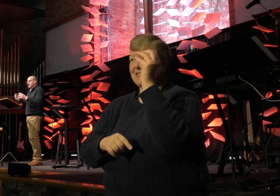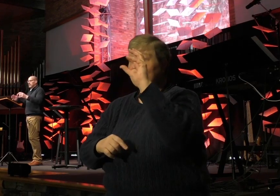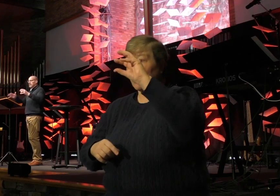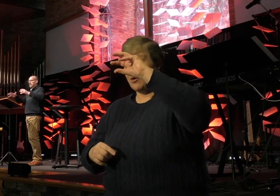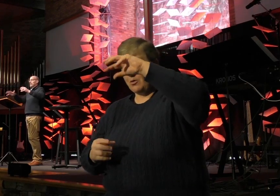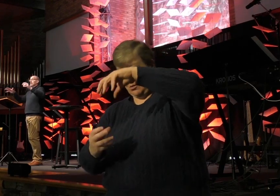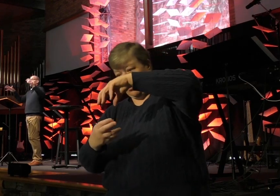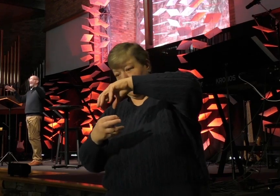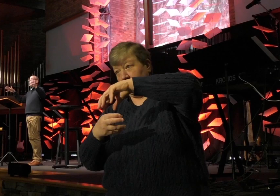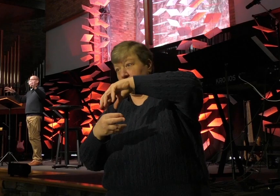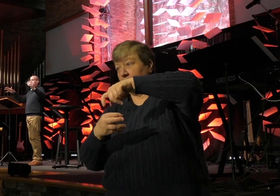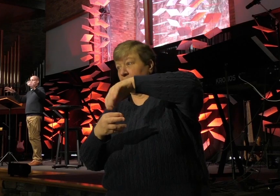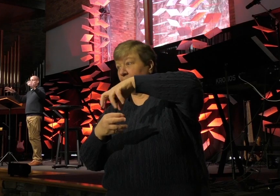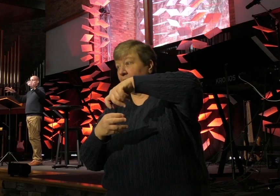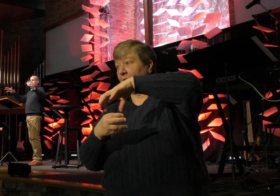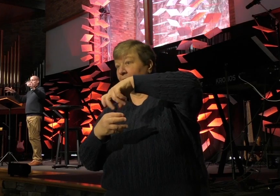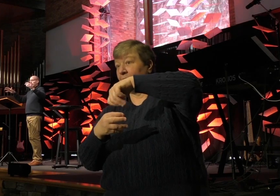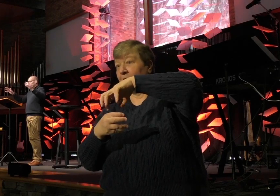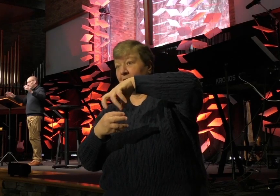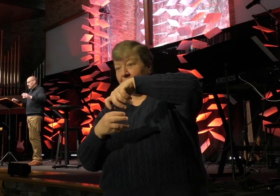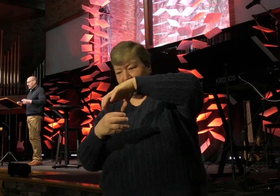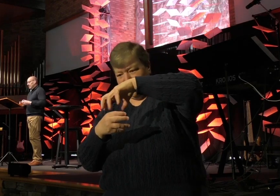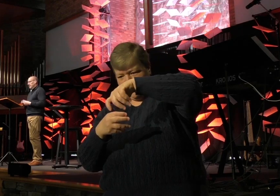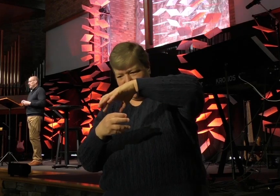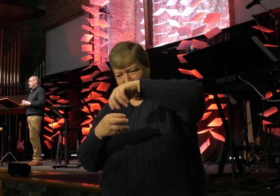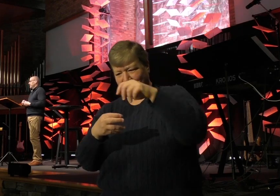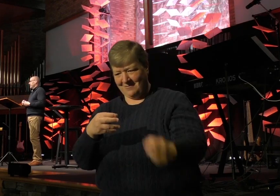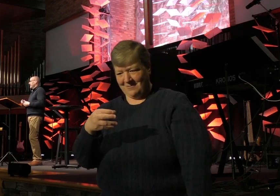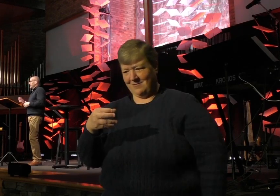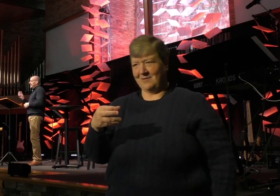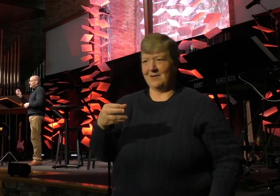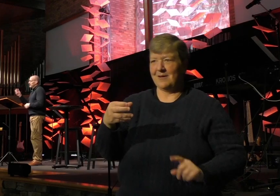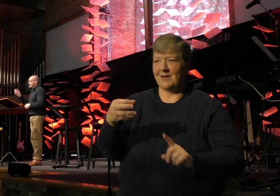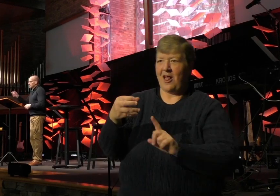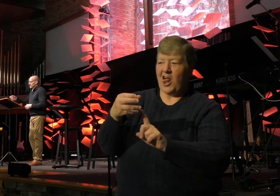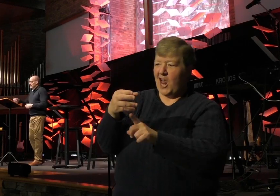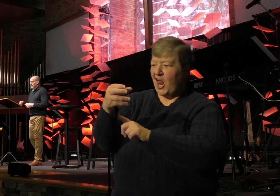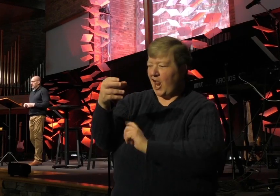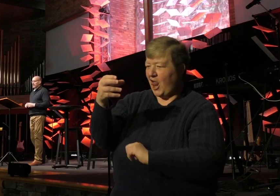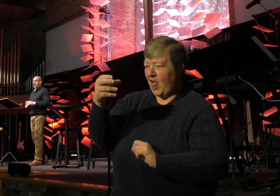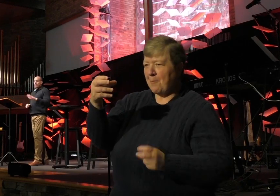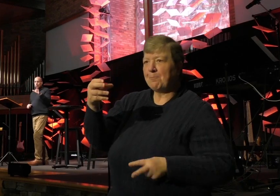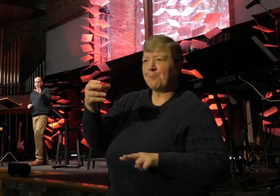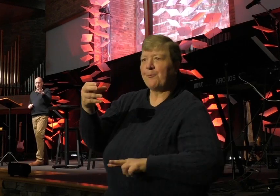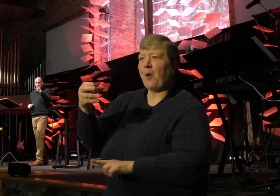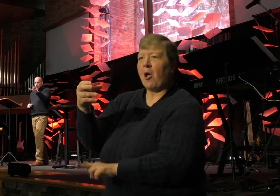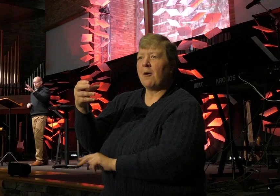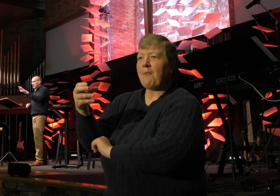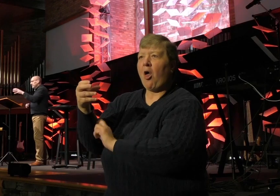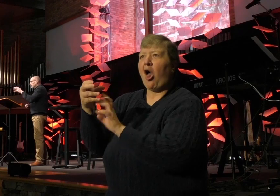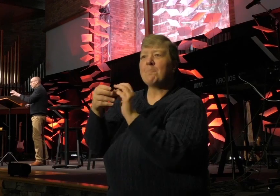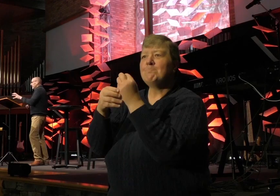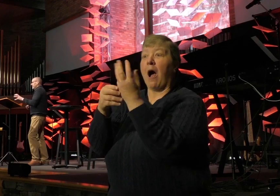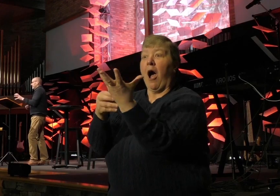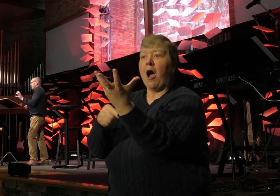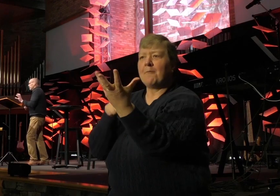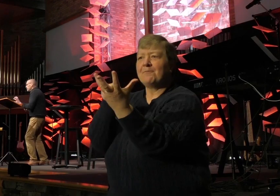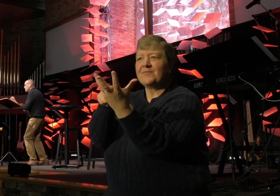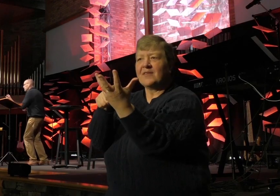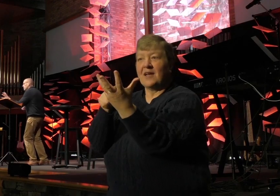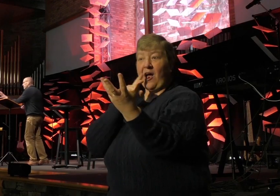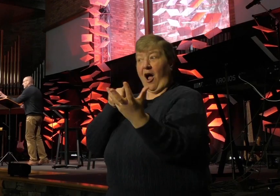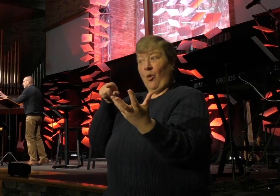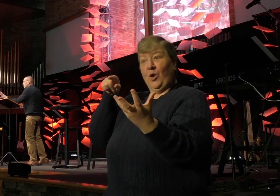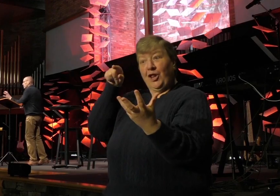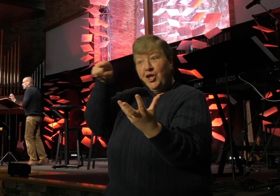so that it can light up wherever there is darkness. And Jesus is asking, will you be the thread